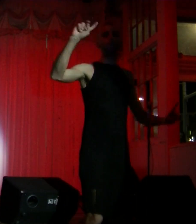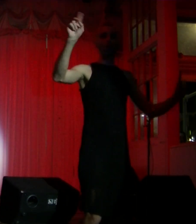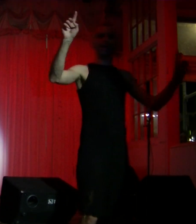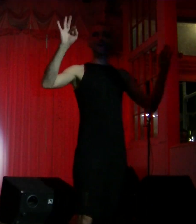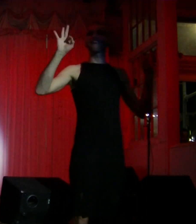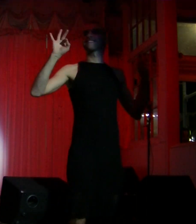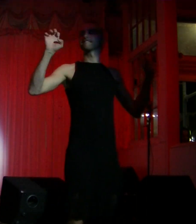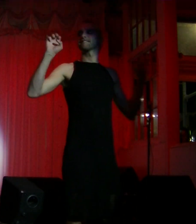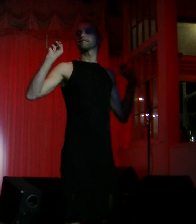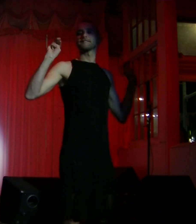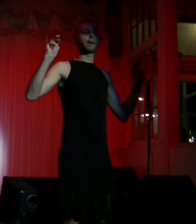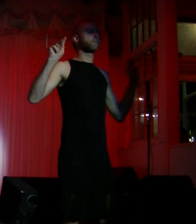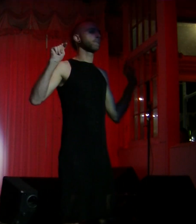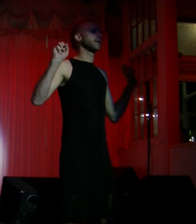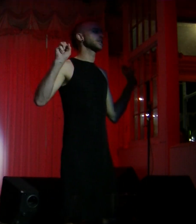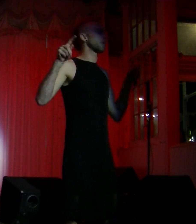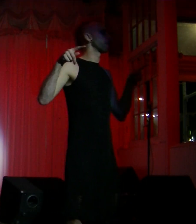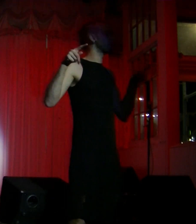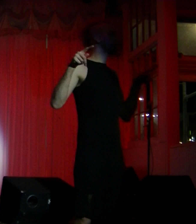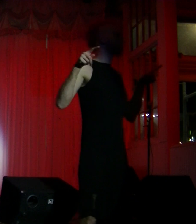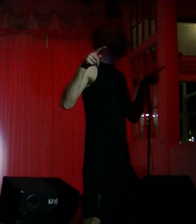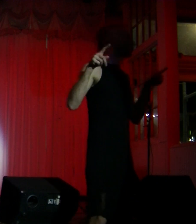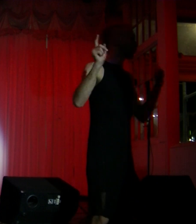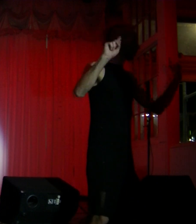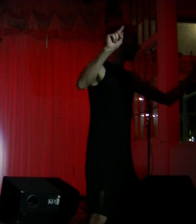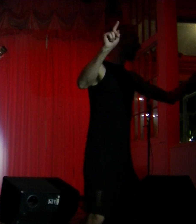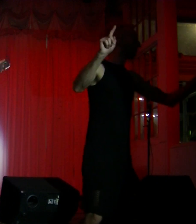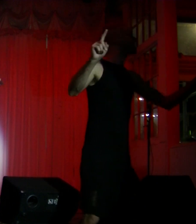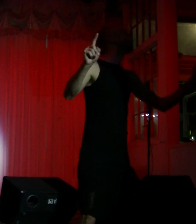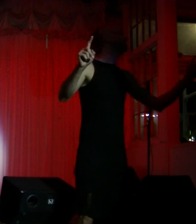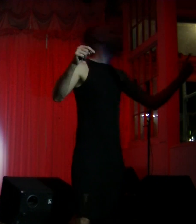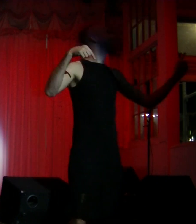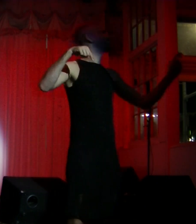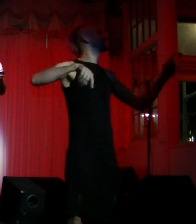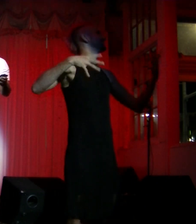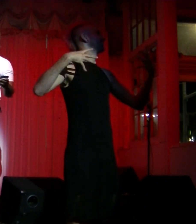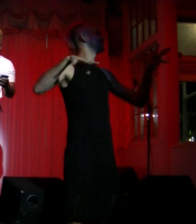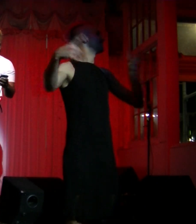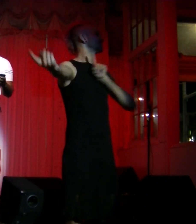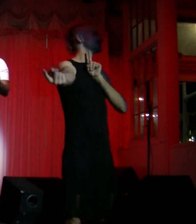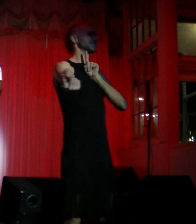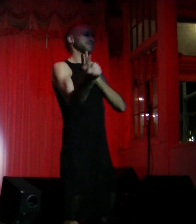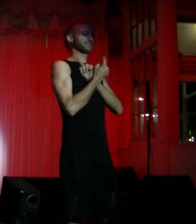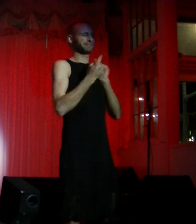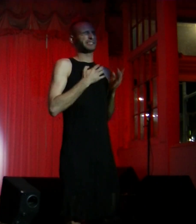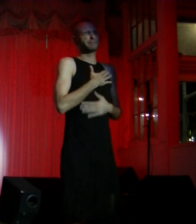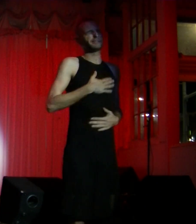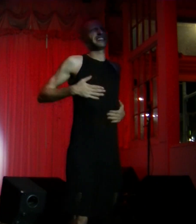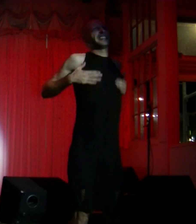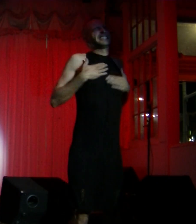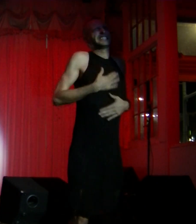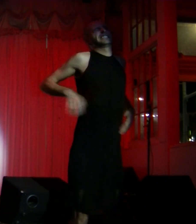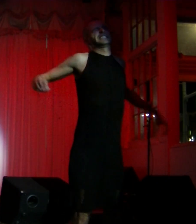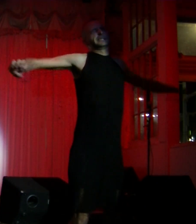at? First tops, okay. See me after this. It's very urgent that we talk.